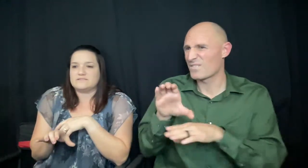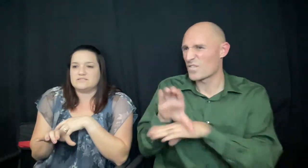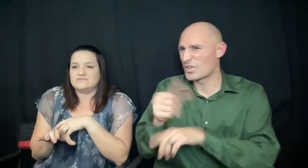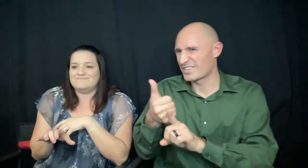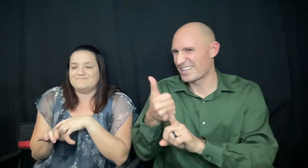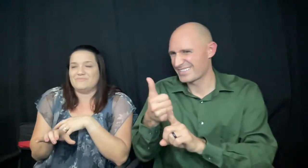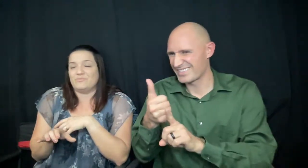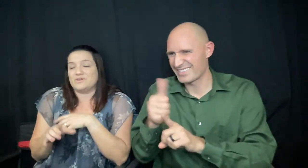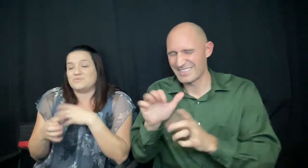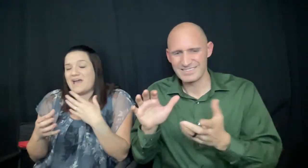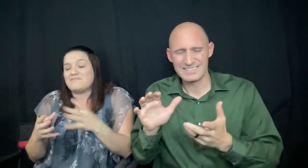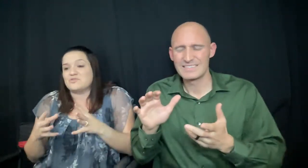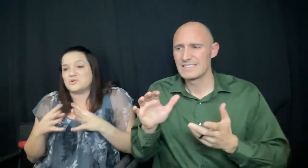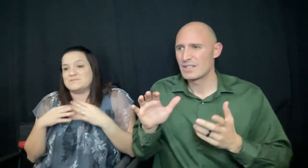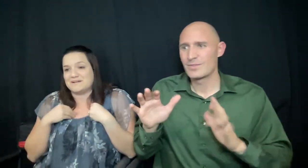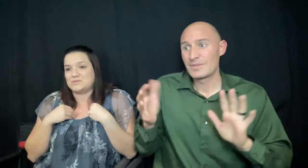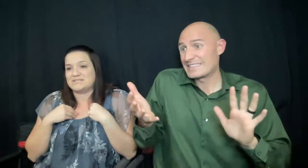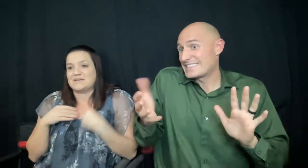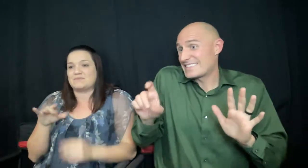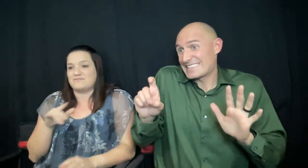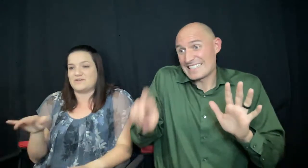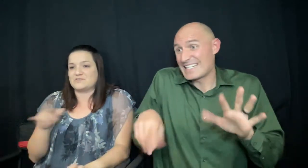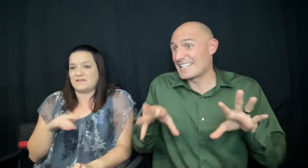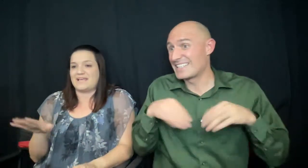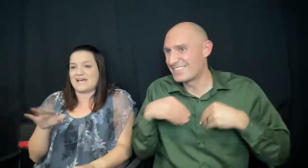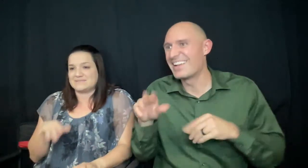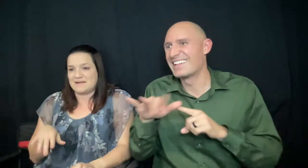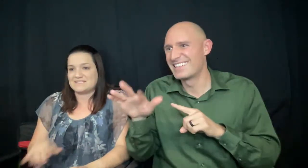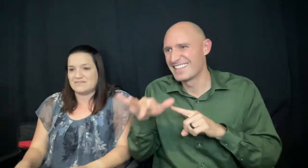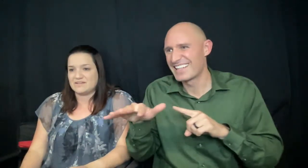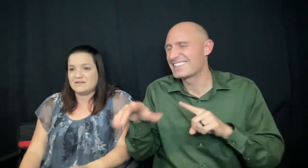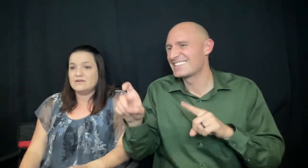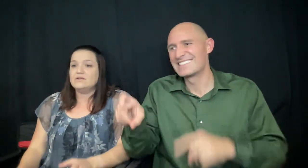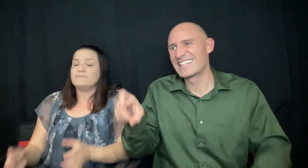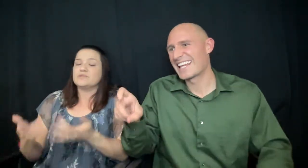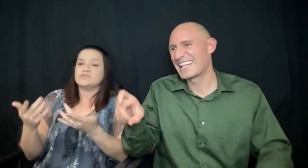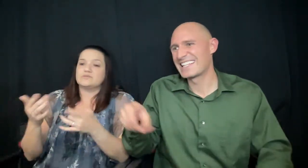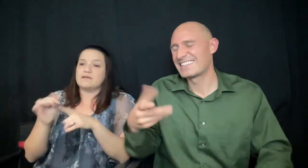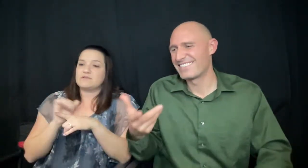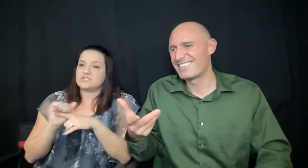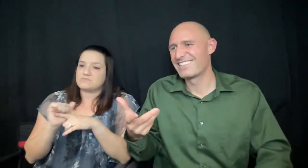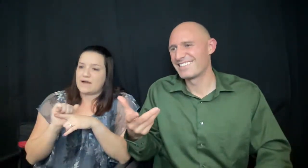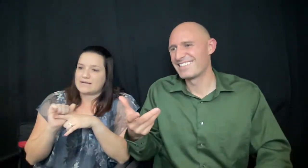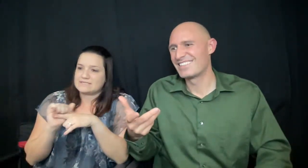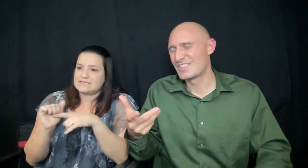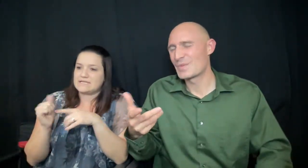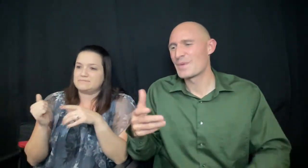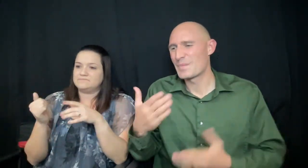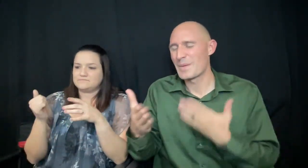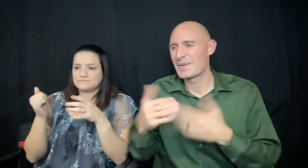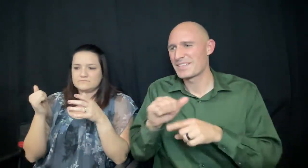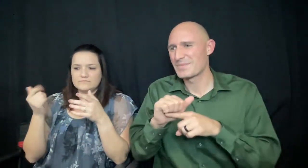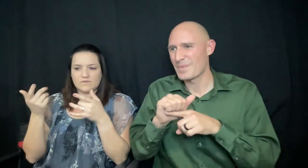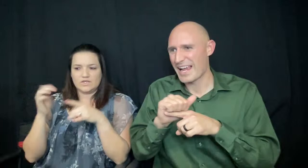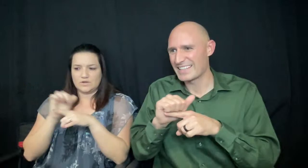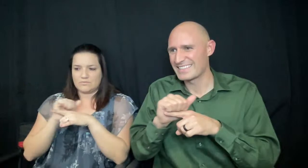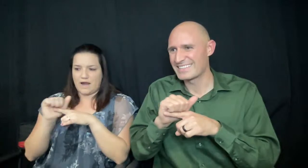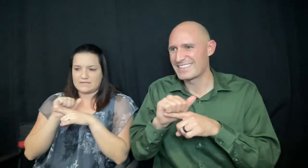to, because we have no choice but to accept the fingerspelling aspect of it. So maybe just practicing